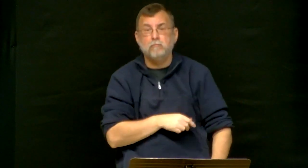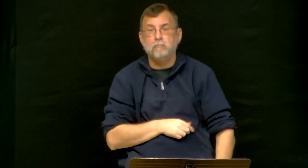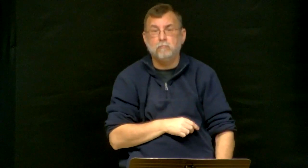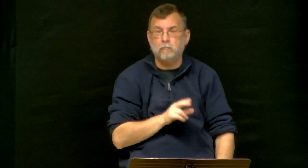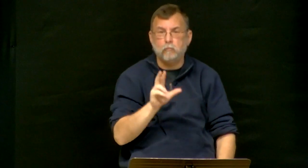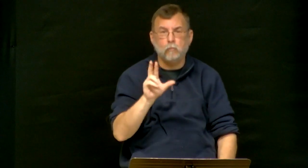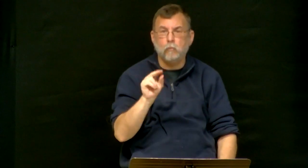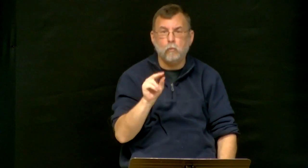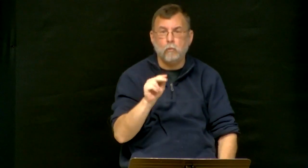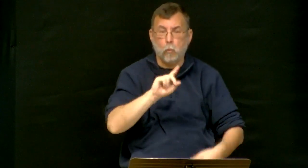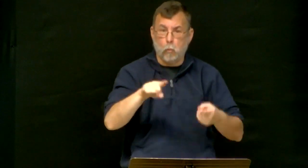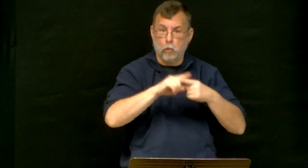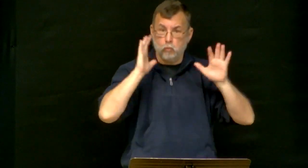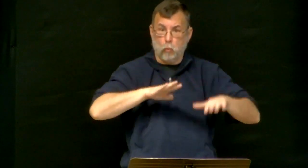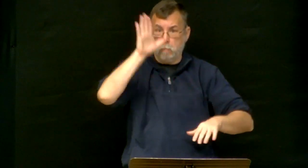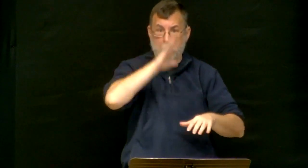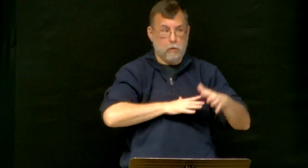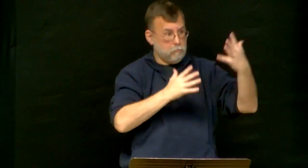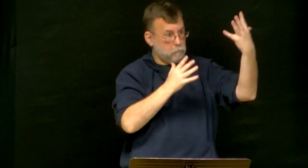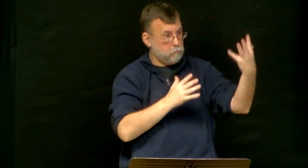And you know, the snowman might be forgotten.